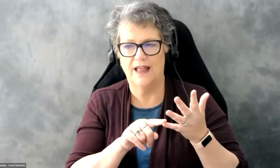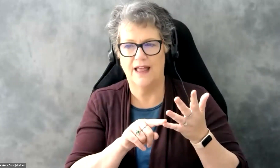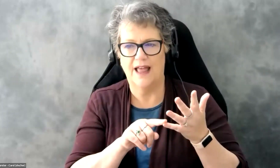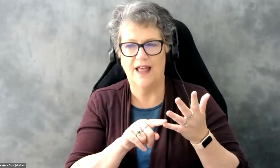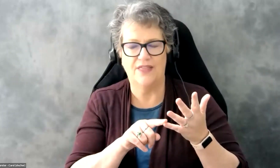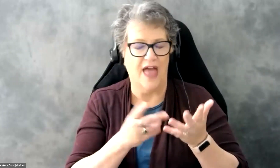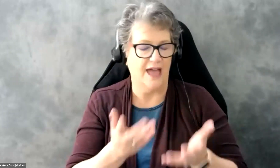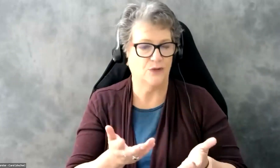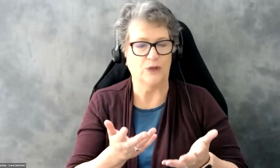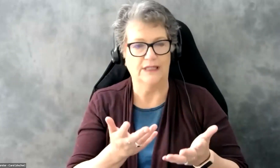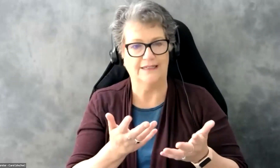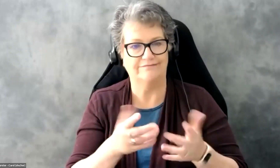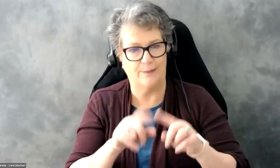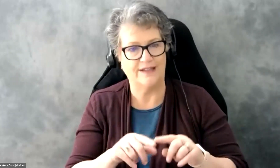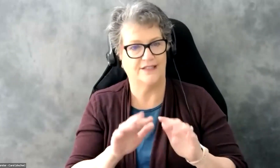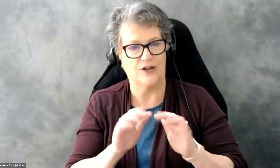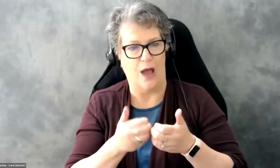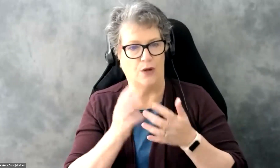which way you go with that.